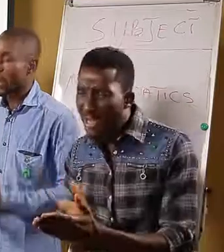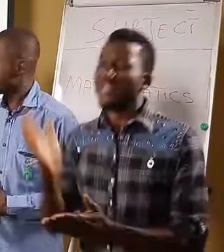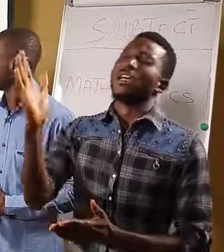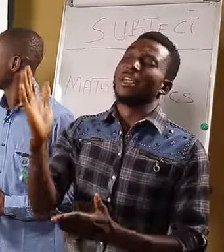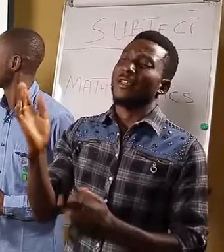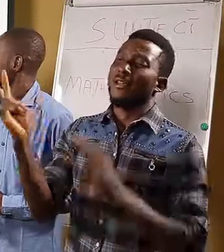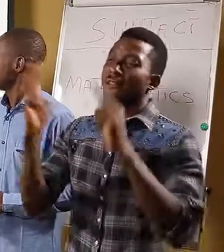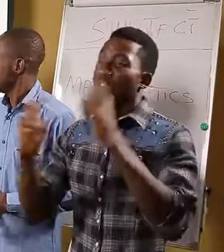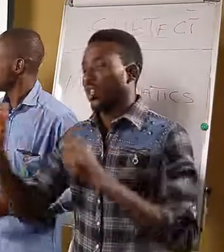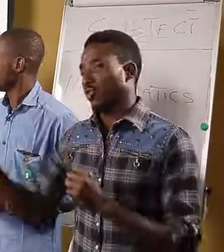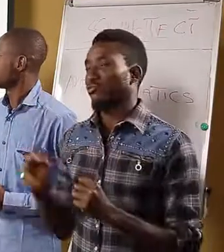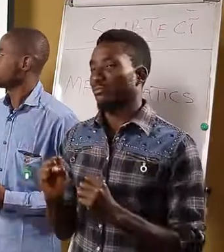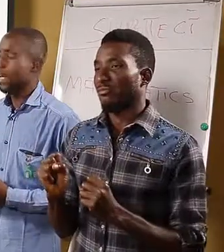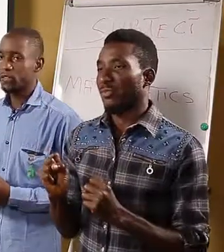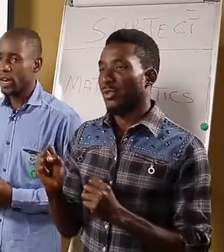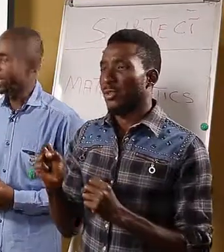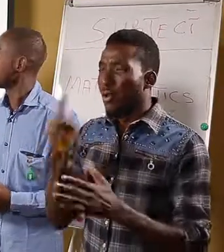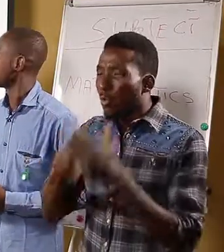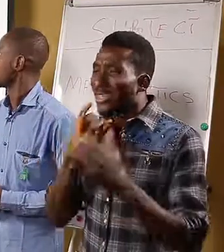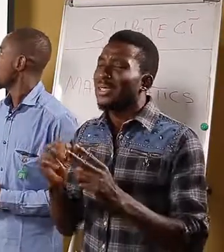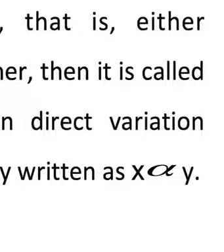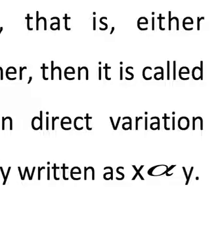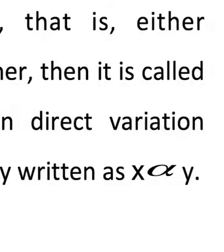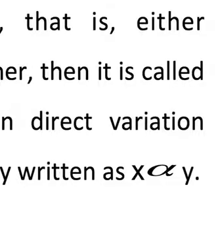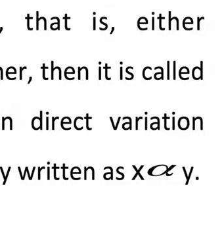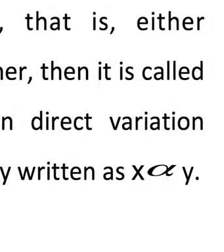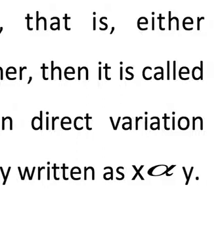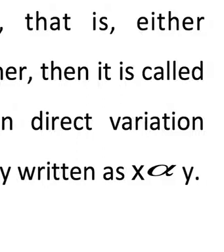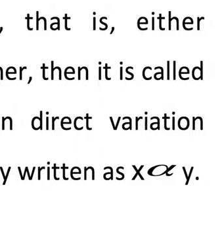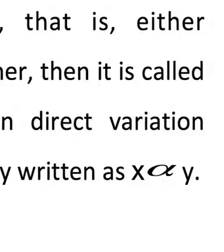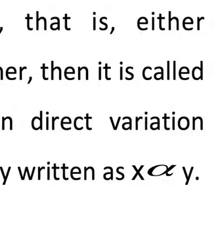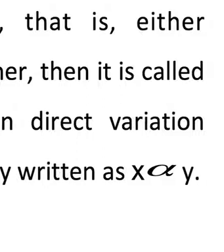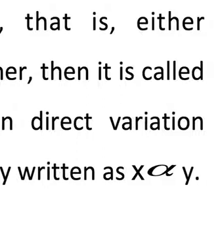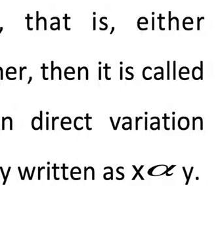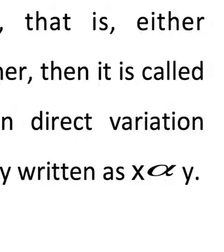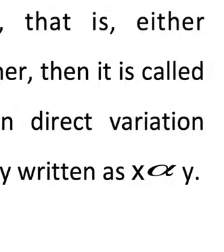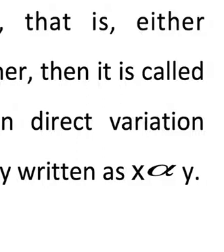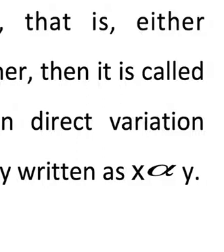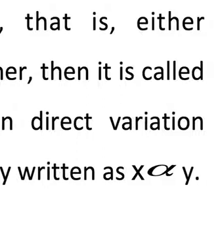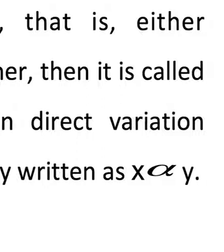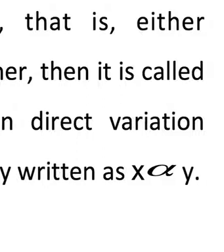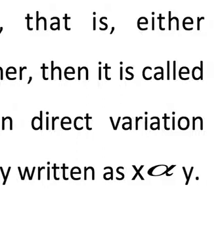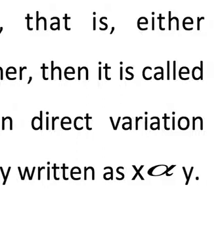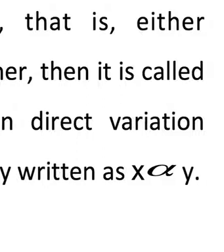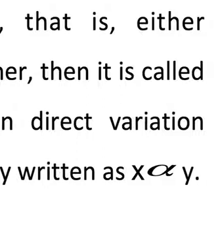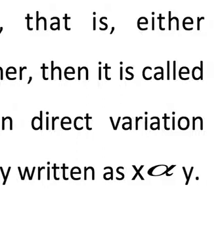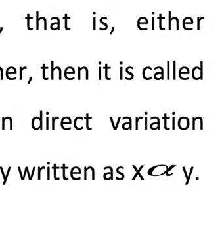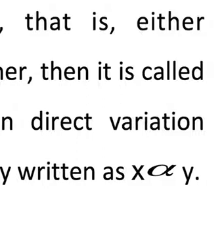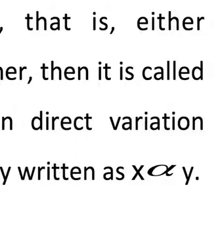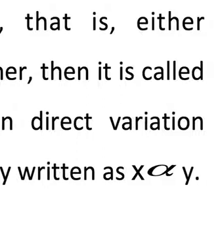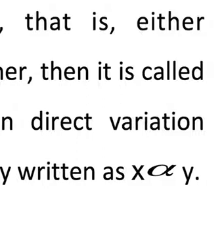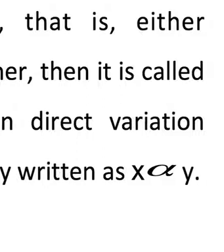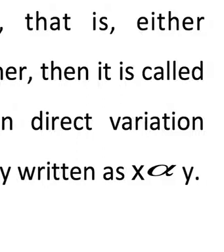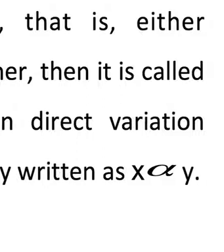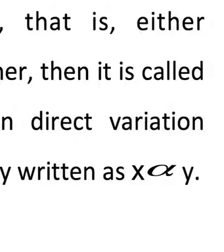direct variation. Let's see what is direct variation. We said in a variation, if variable